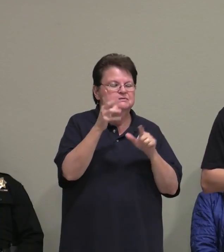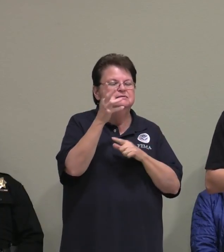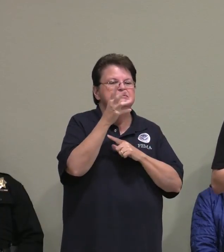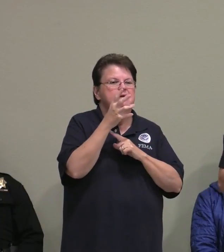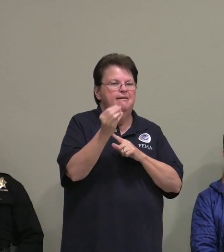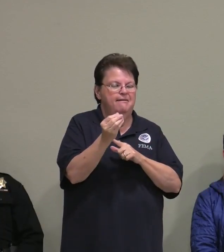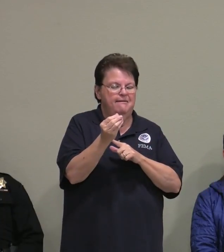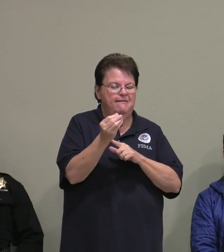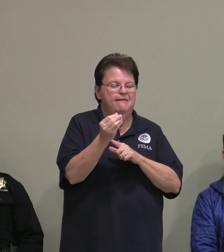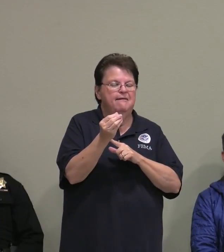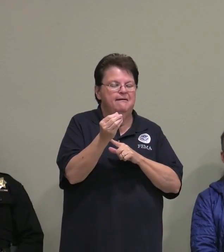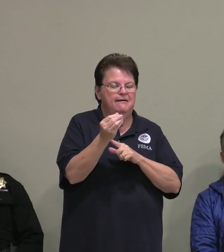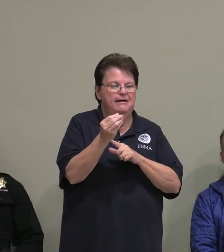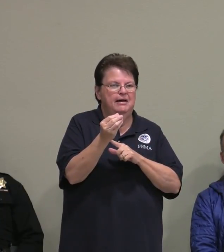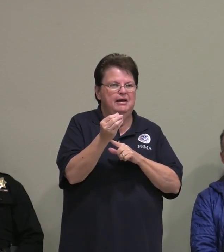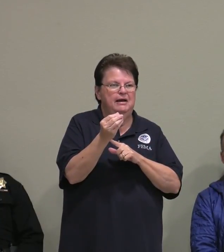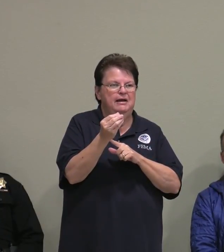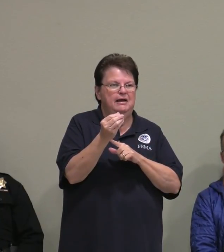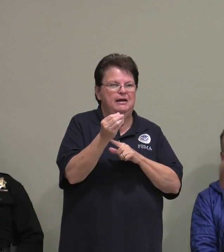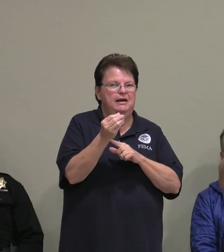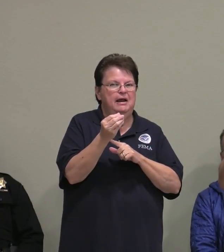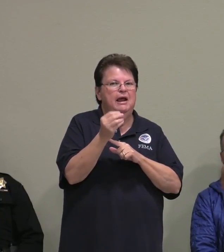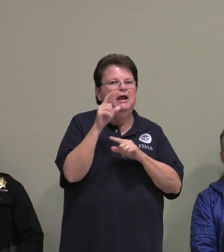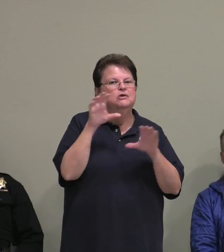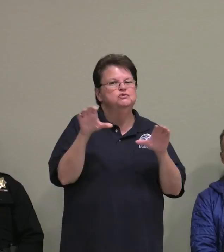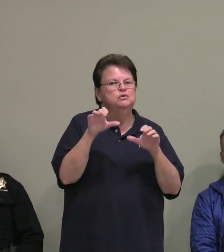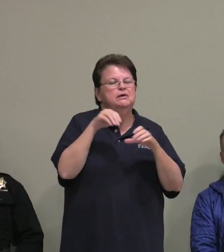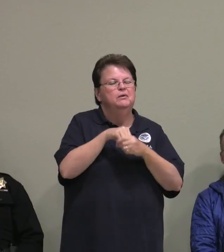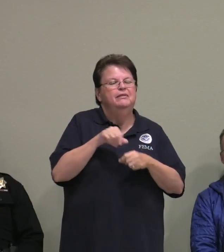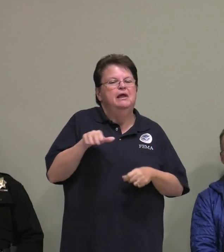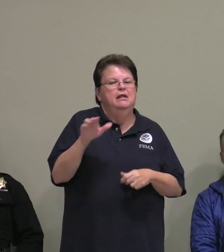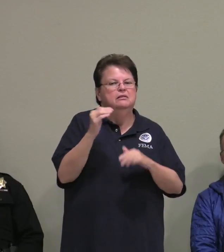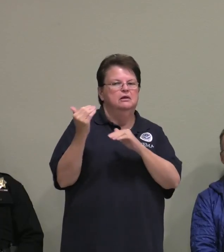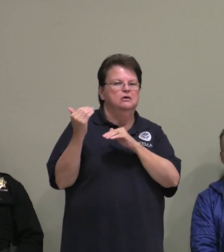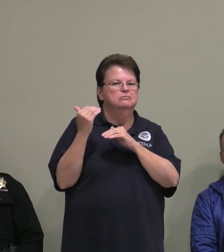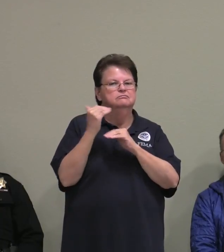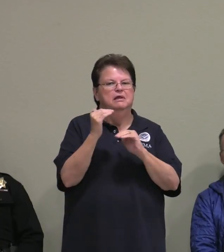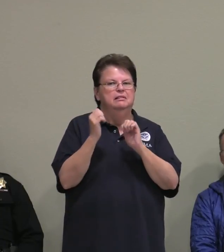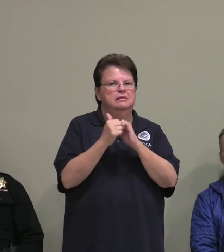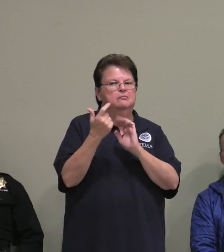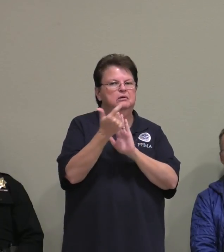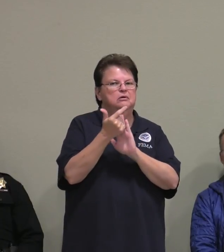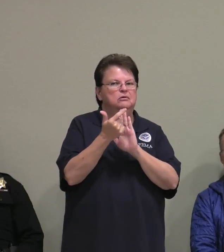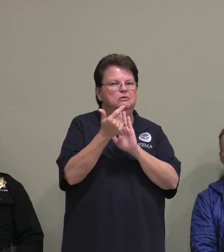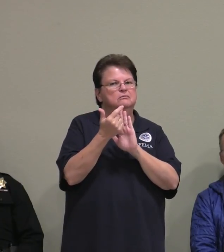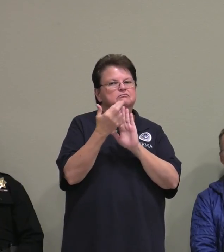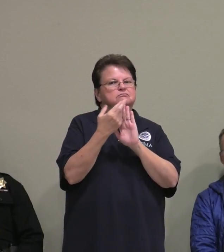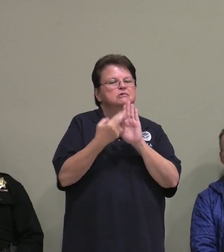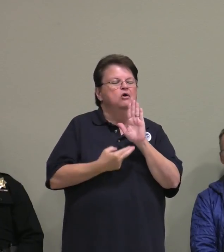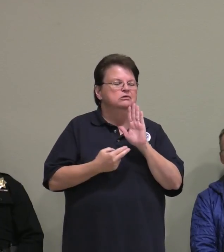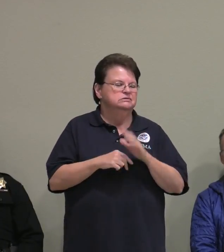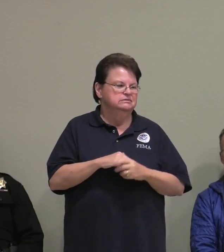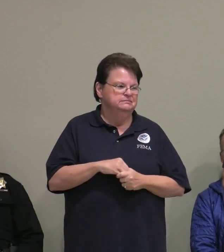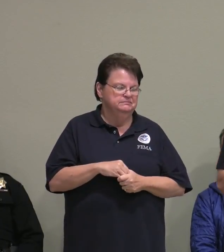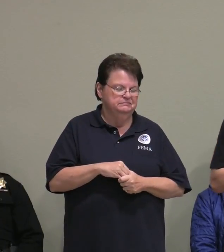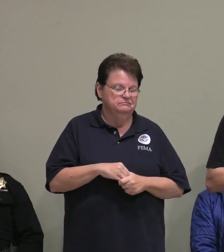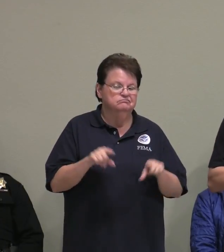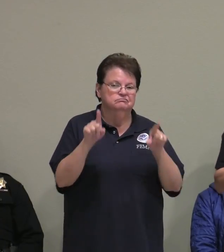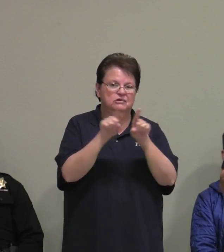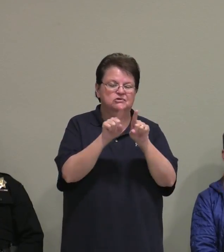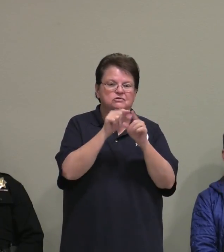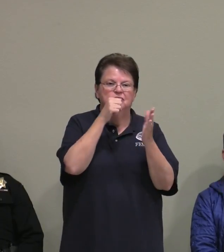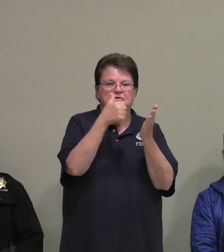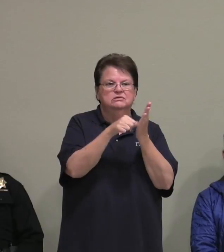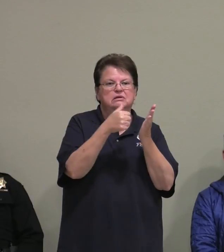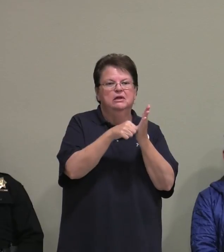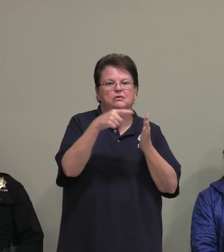are soliciting within the required, you know, laws that are in effect. There's also what are called